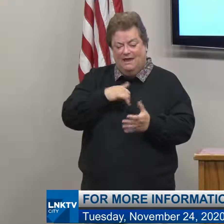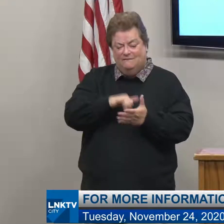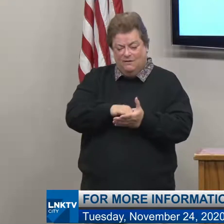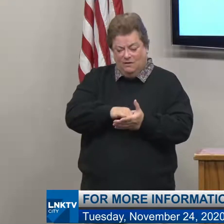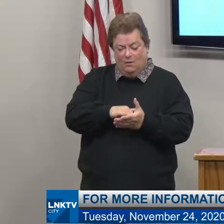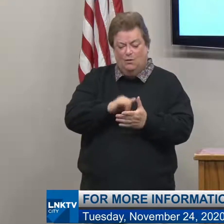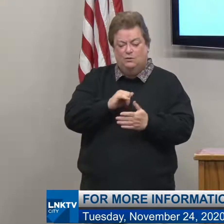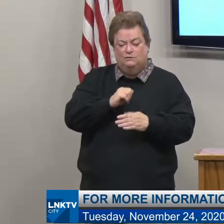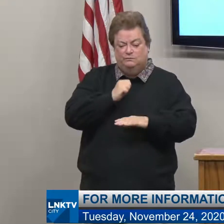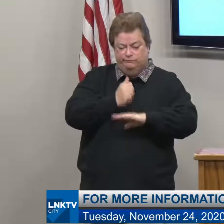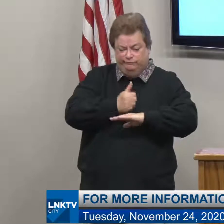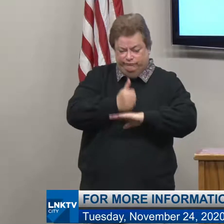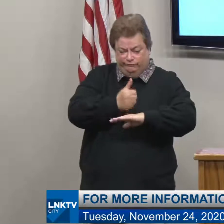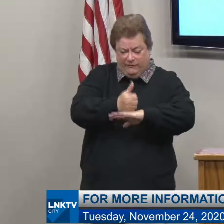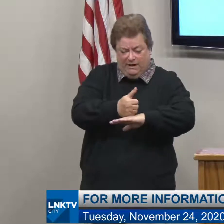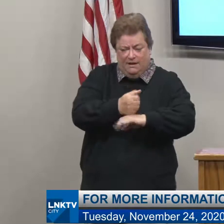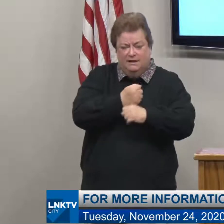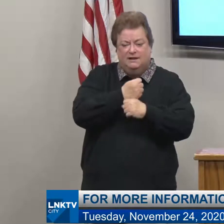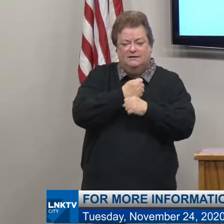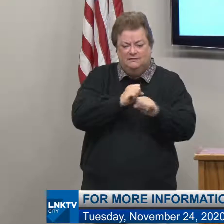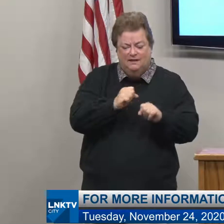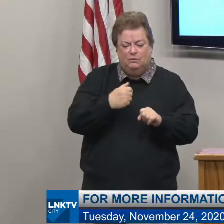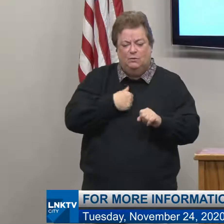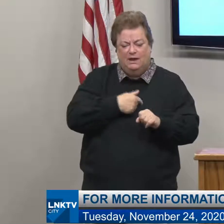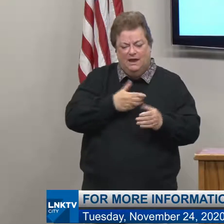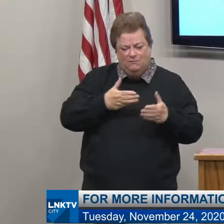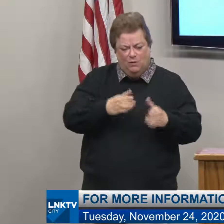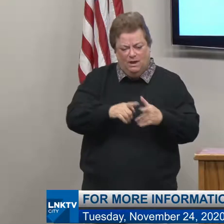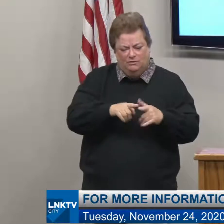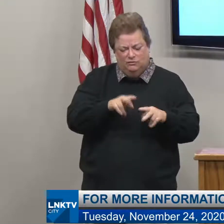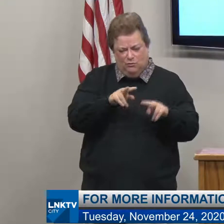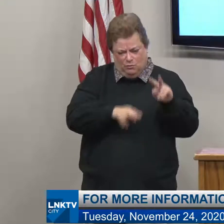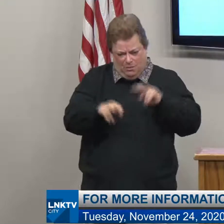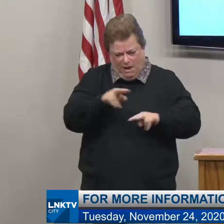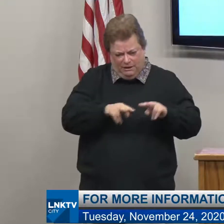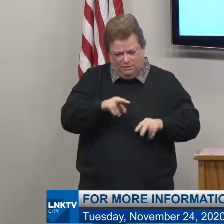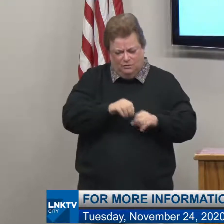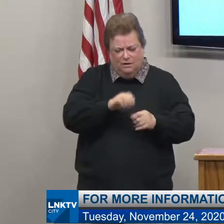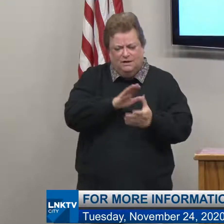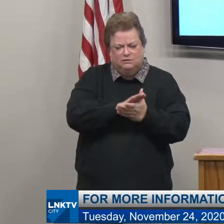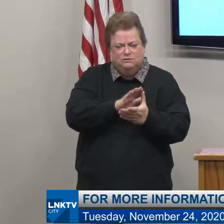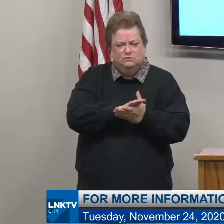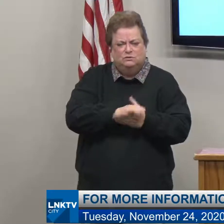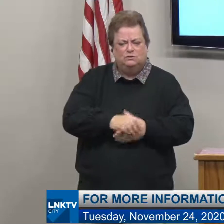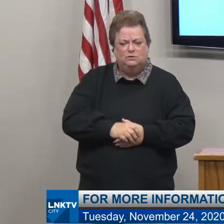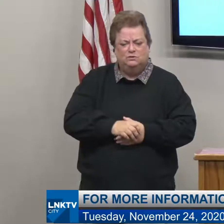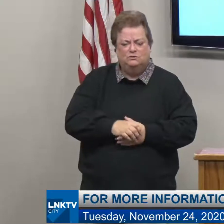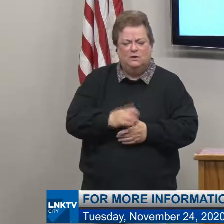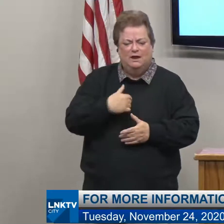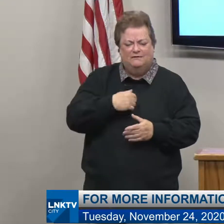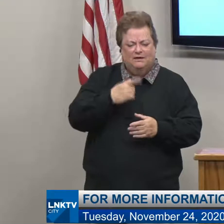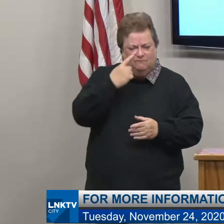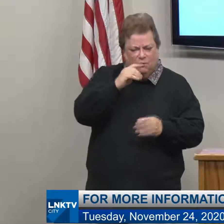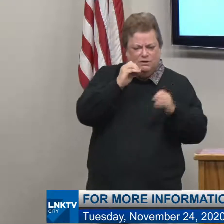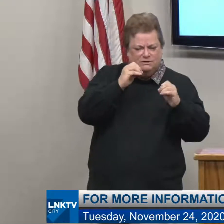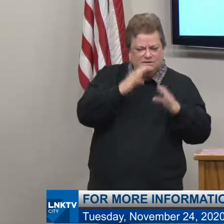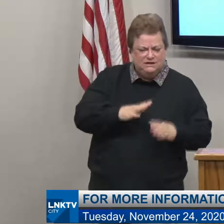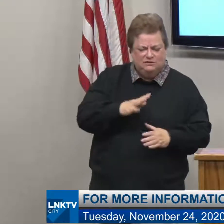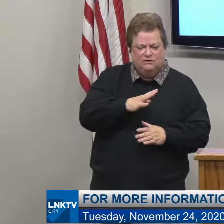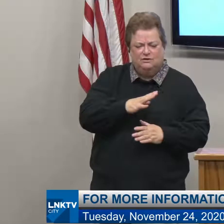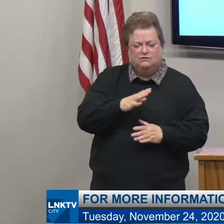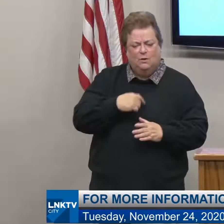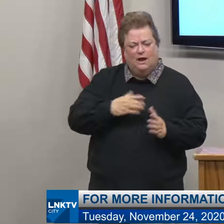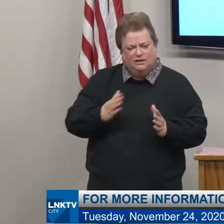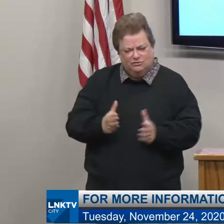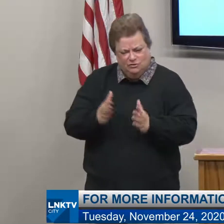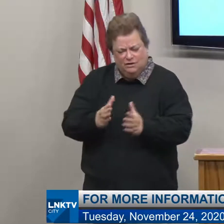in place in school. We have monitoring measures in school. So I would urge teachers and students, and I would urge parents